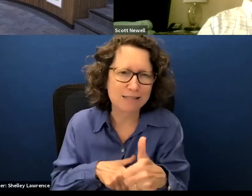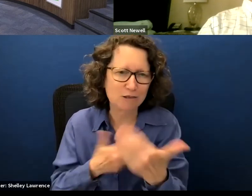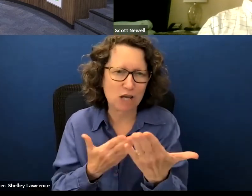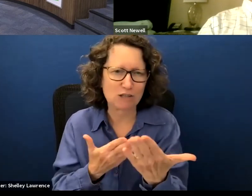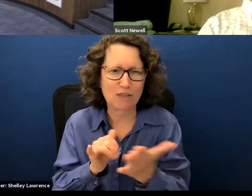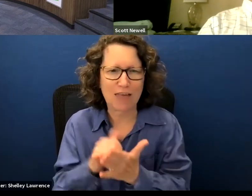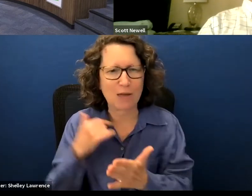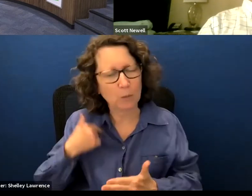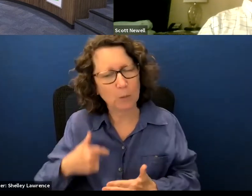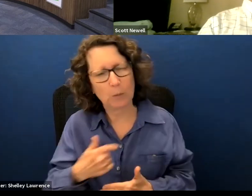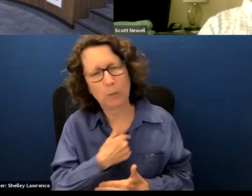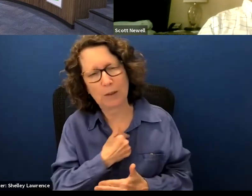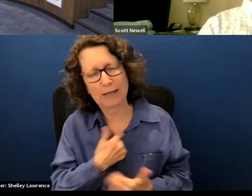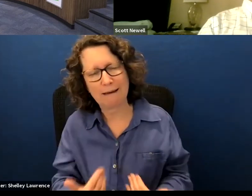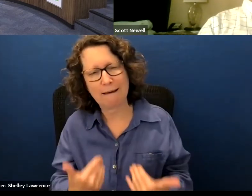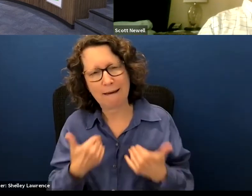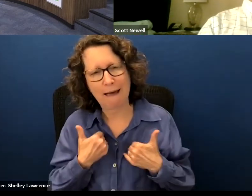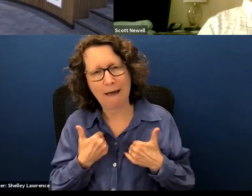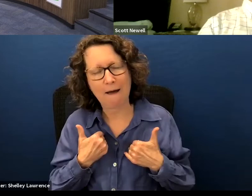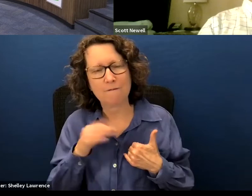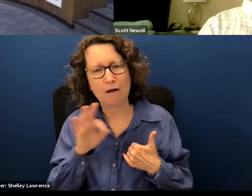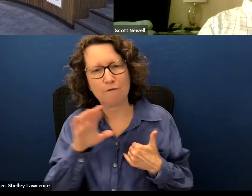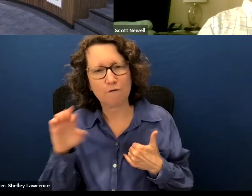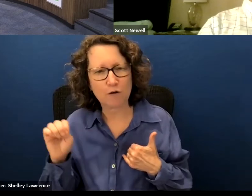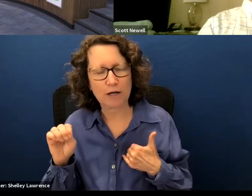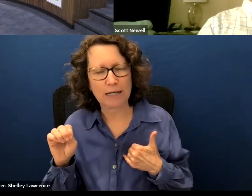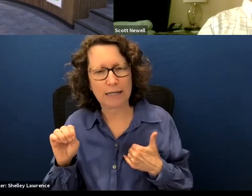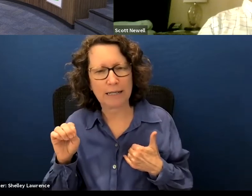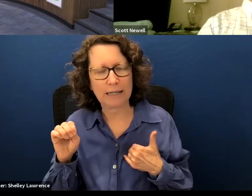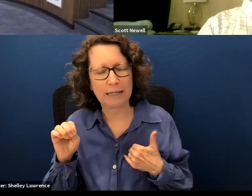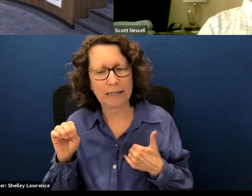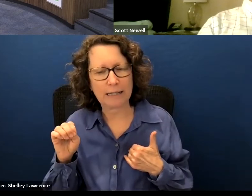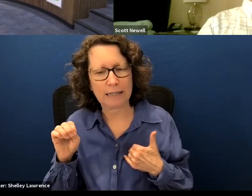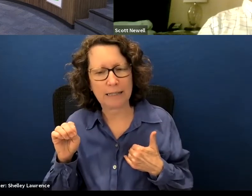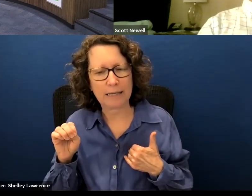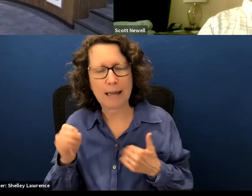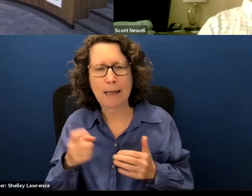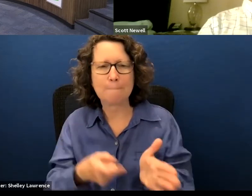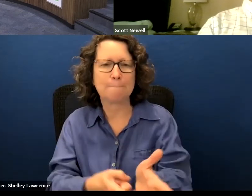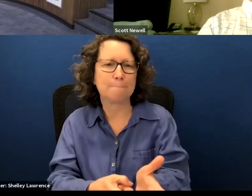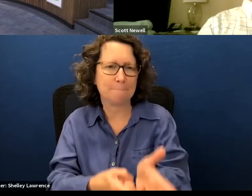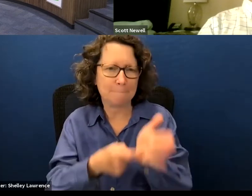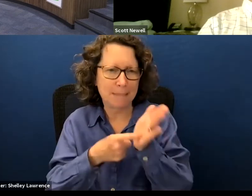suggestion that we have a free mandated